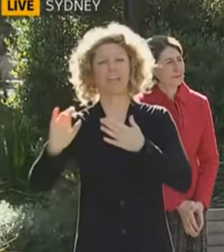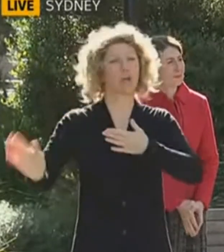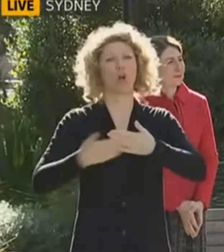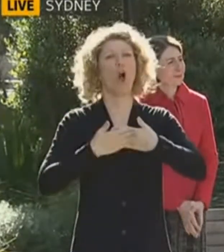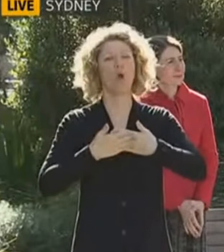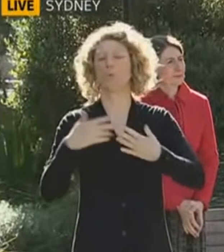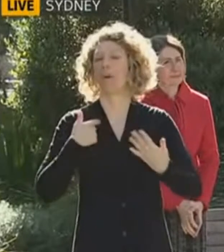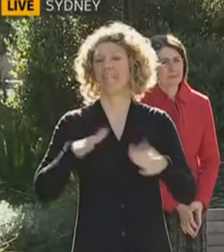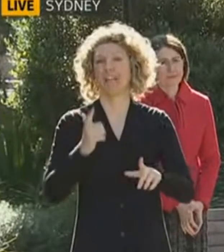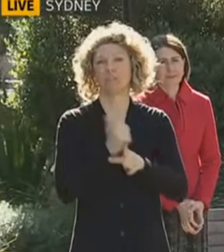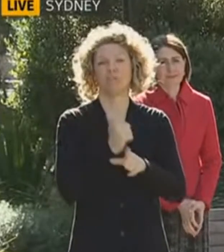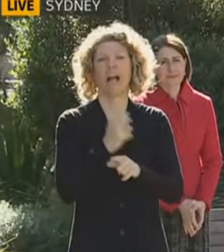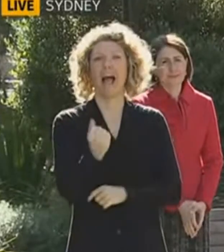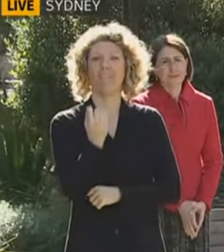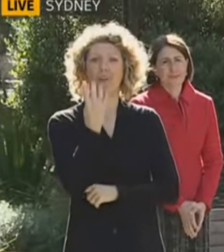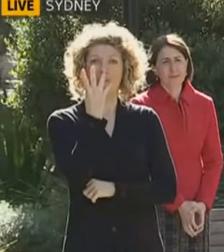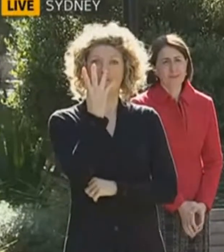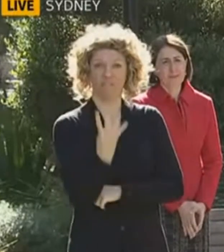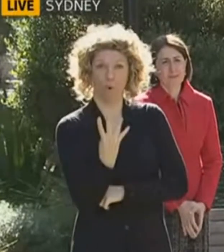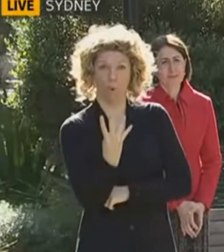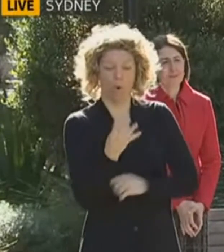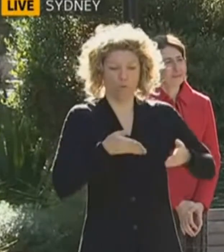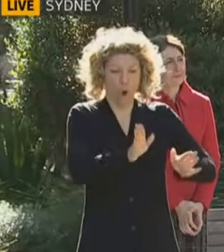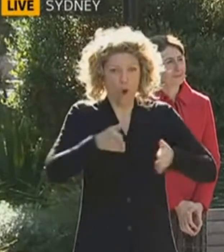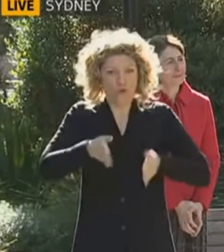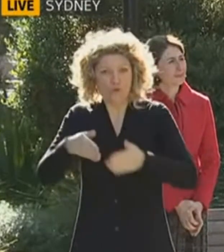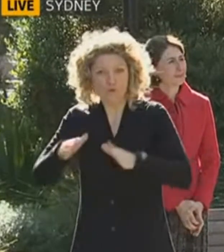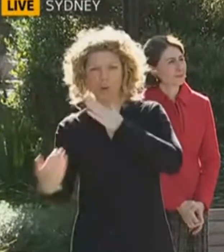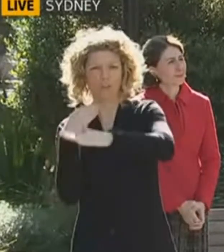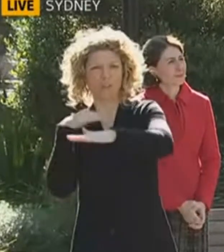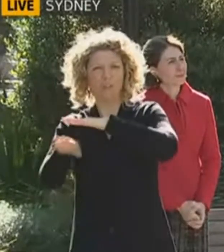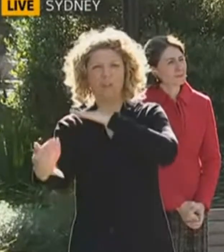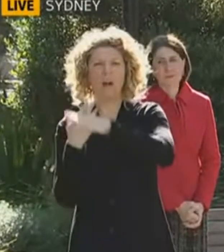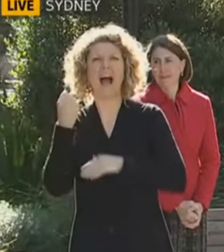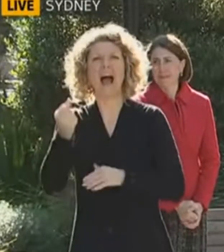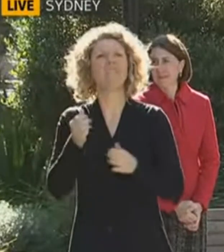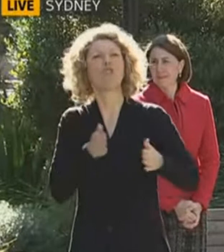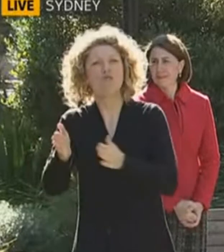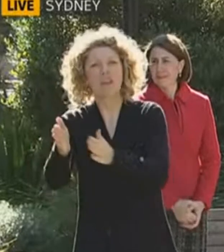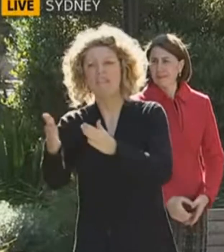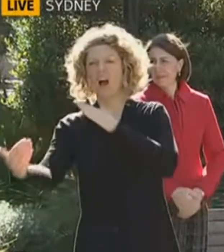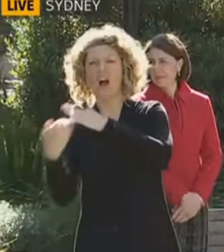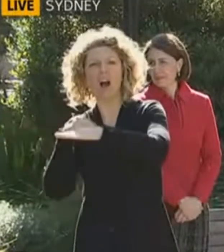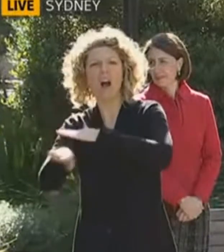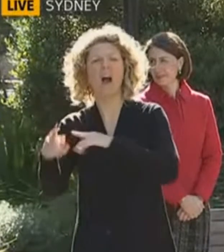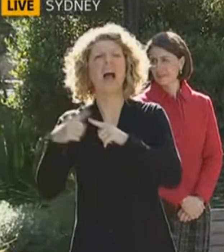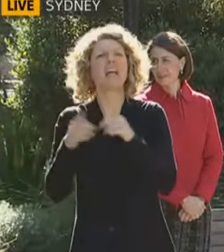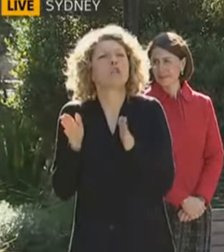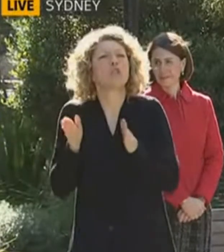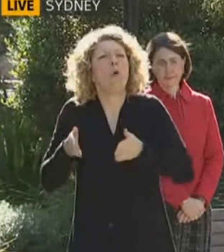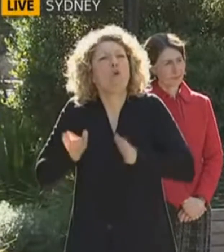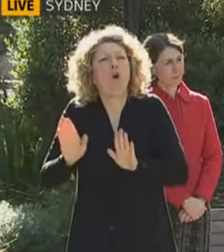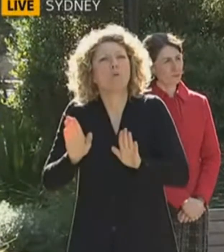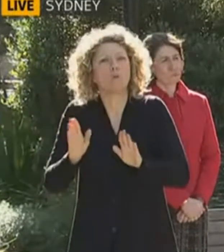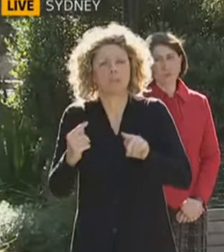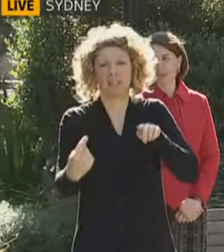are 4 primary road crossings, 33 bridges, 2 waterway crossings and multiple smaller roads. So